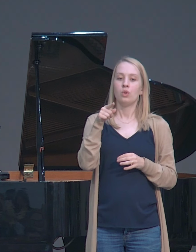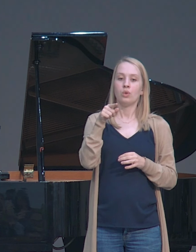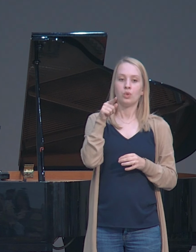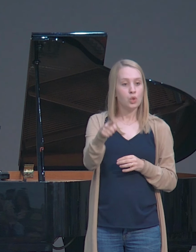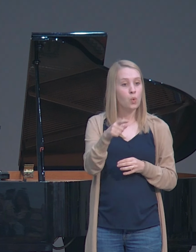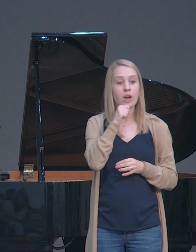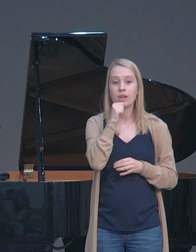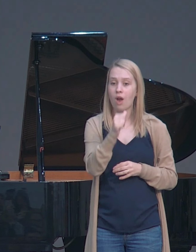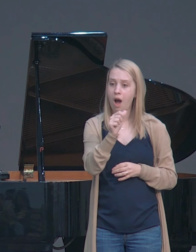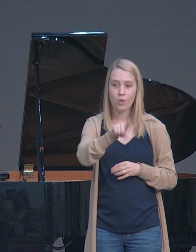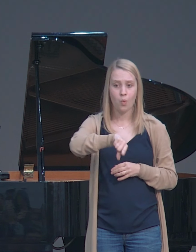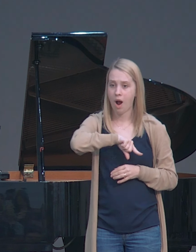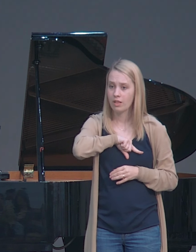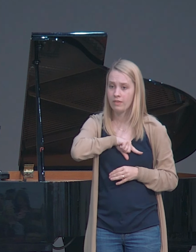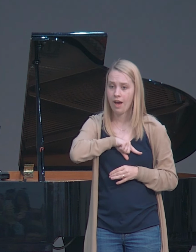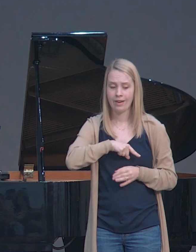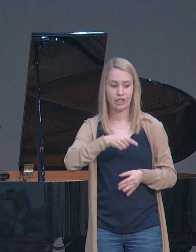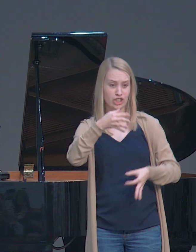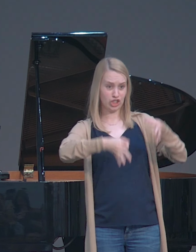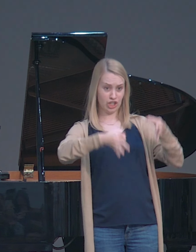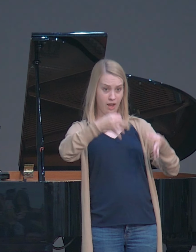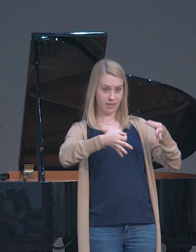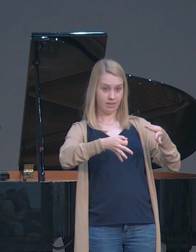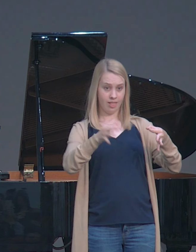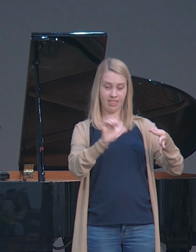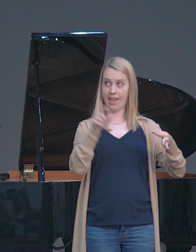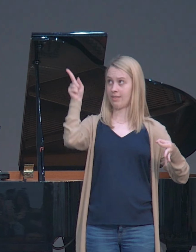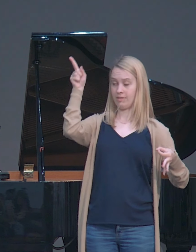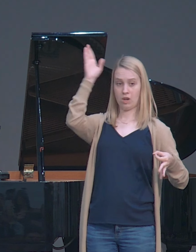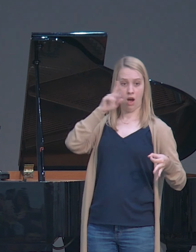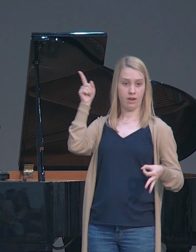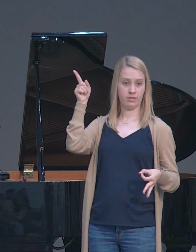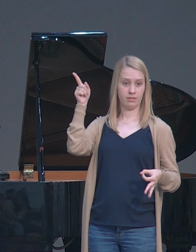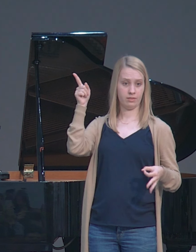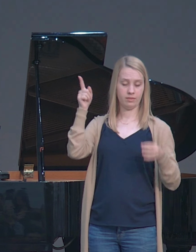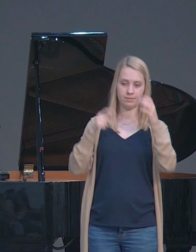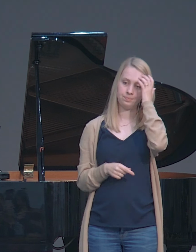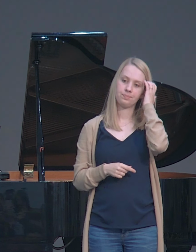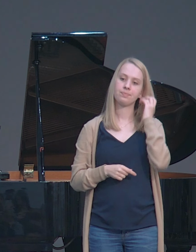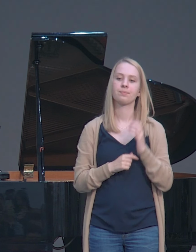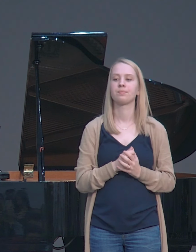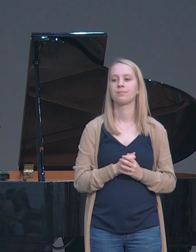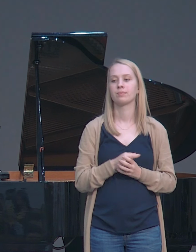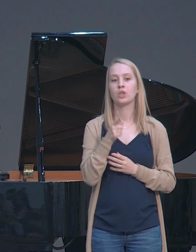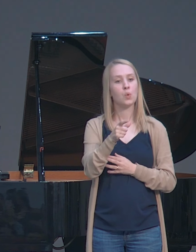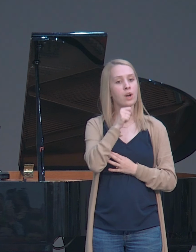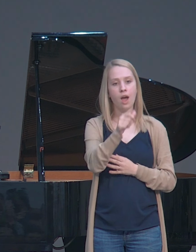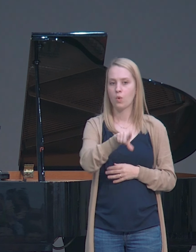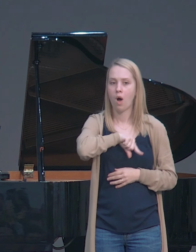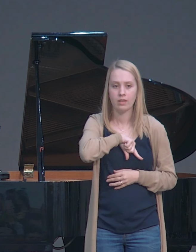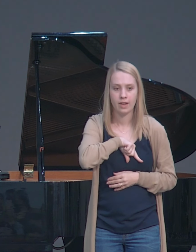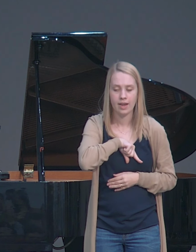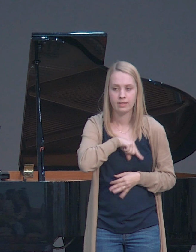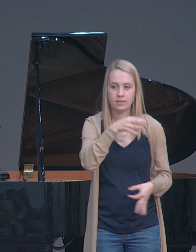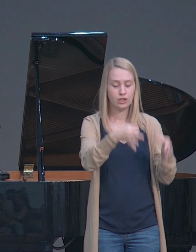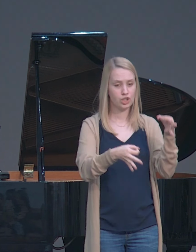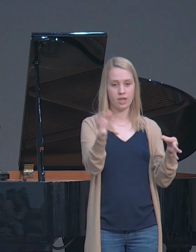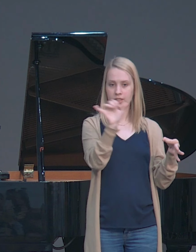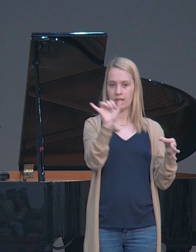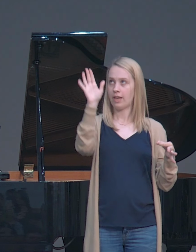not qualified to judge like God. You are not qualified to judge like